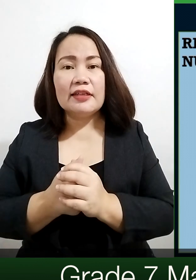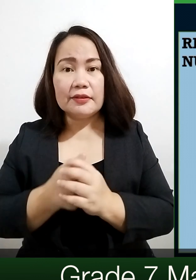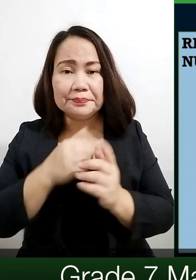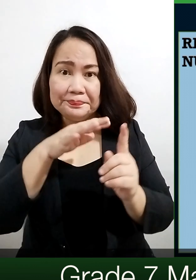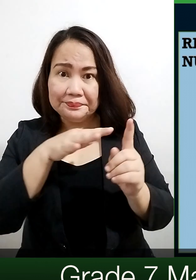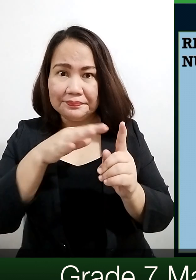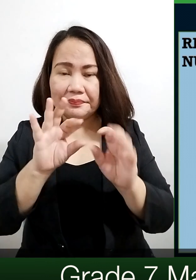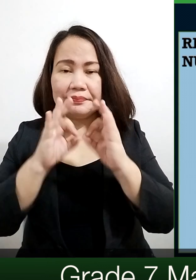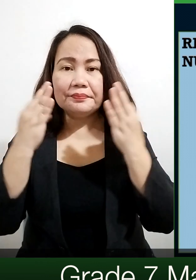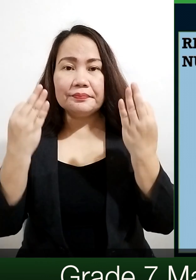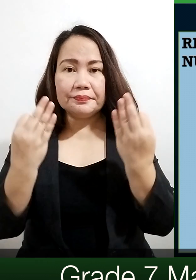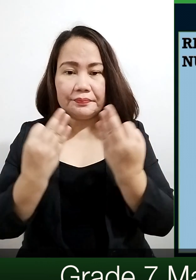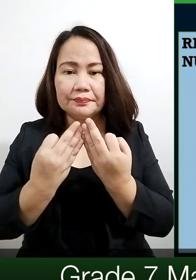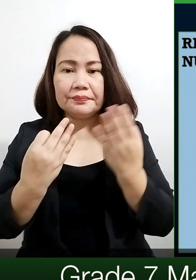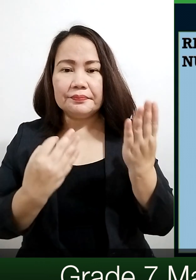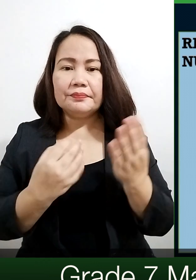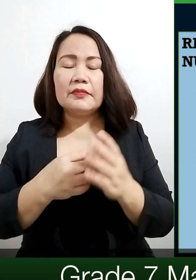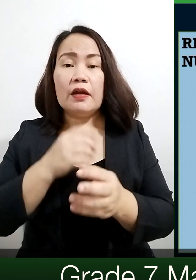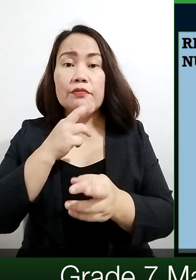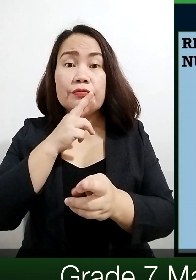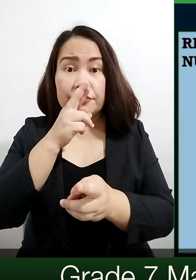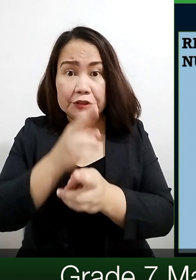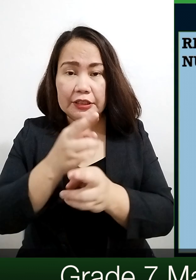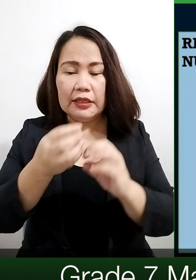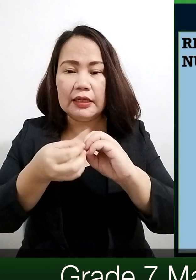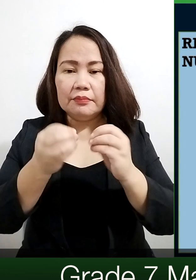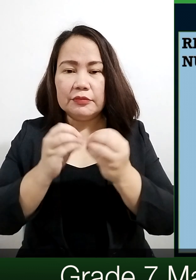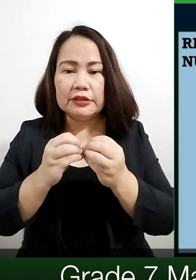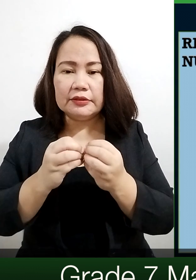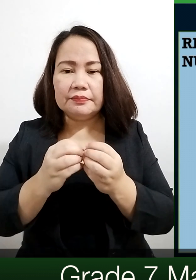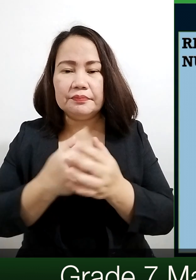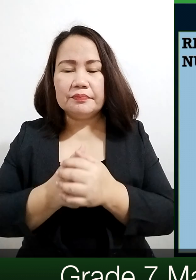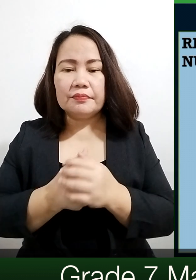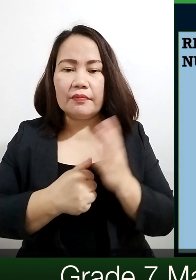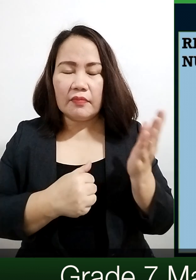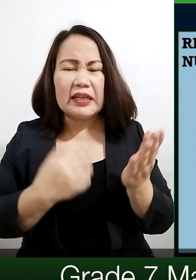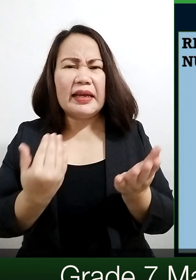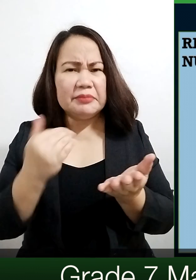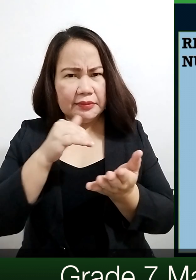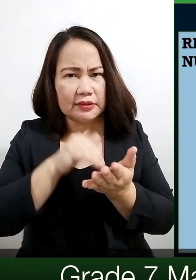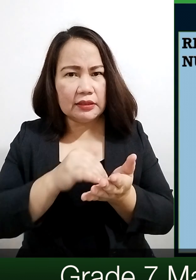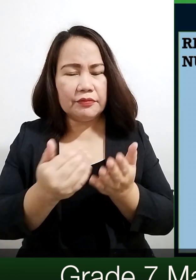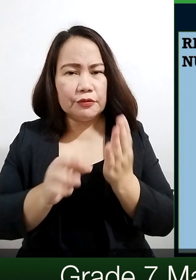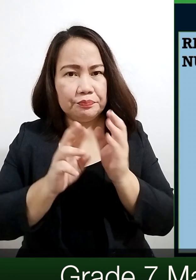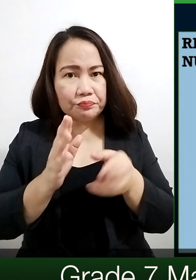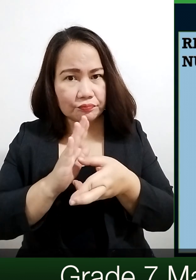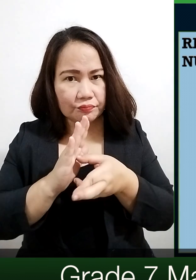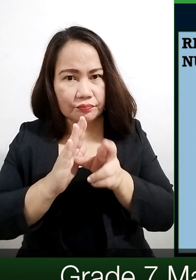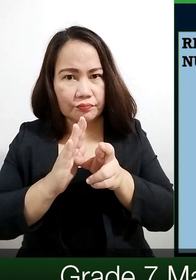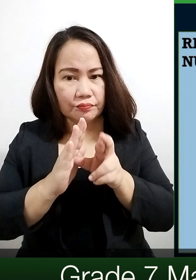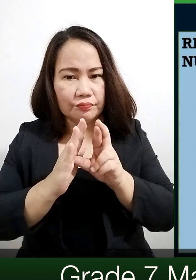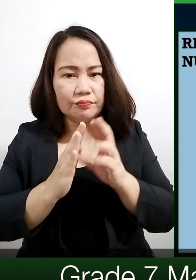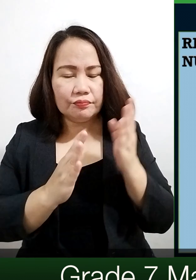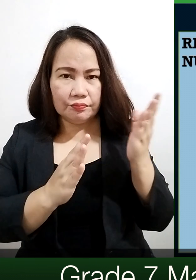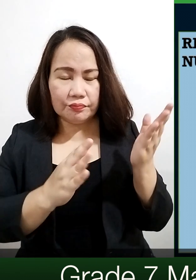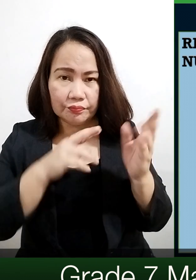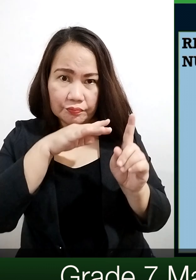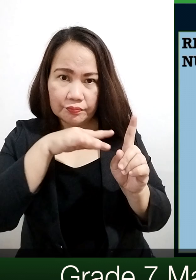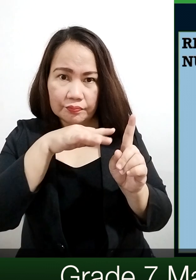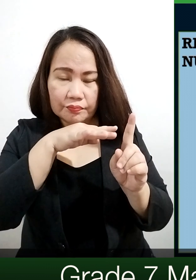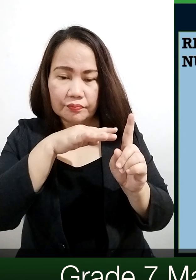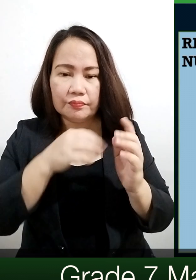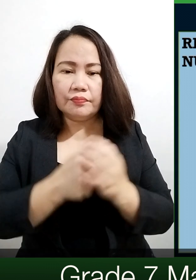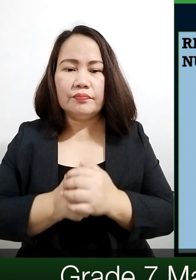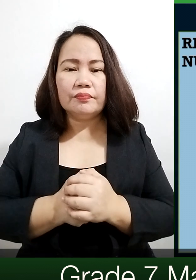rational numbers and irrational numbers. And the rational numbers, we have the integers and non-integers. And these are the family